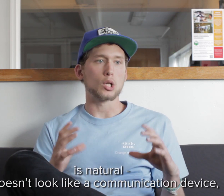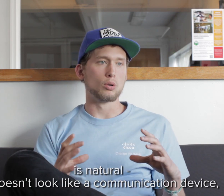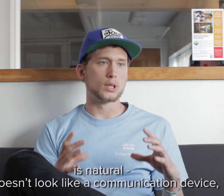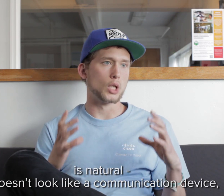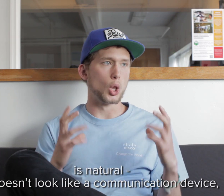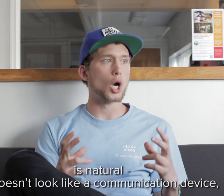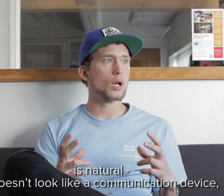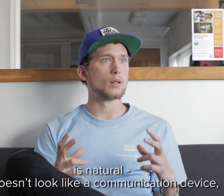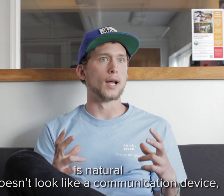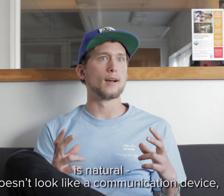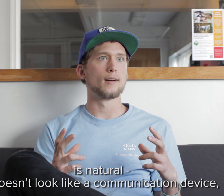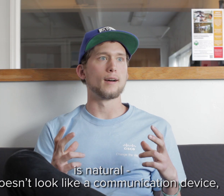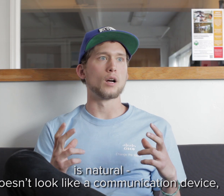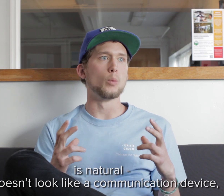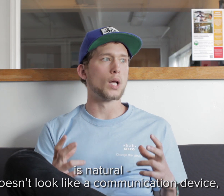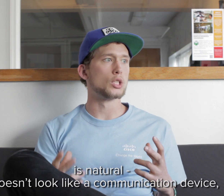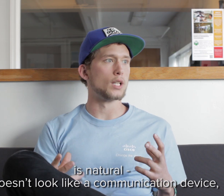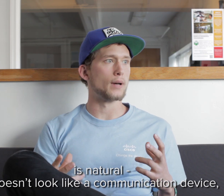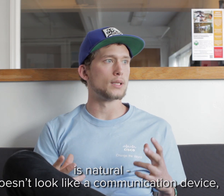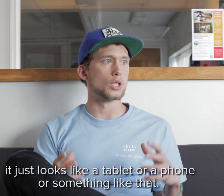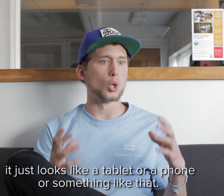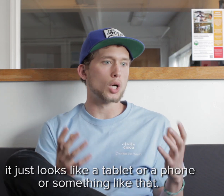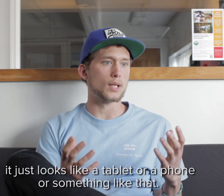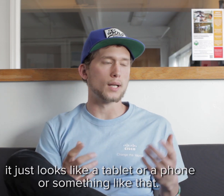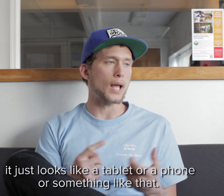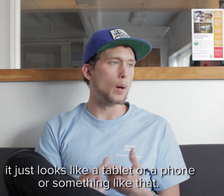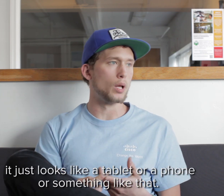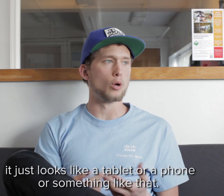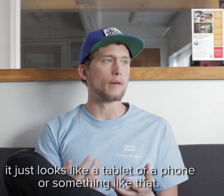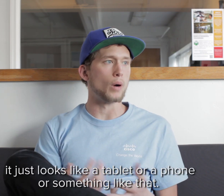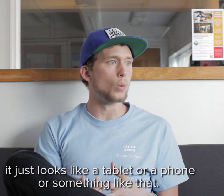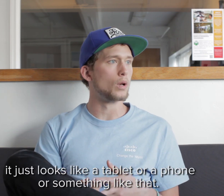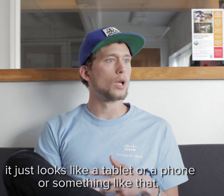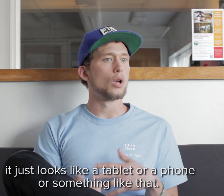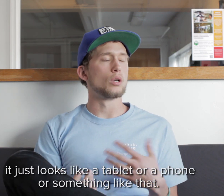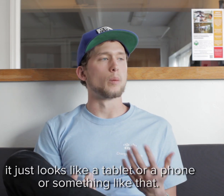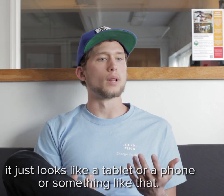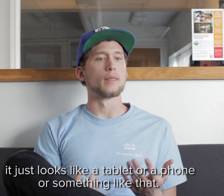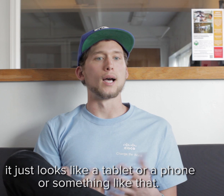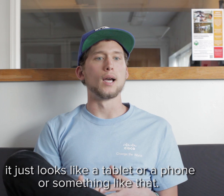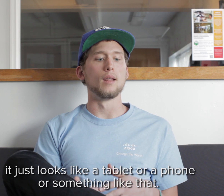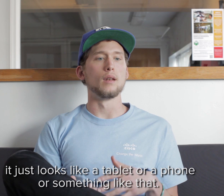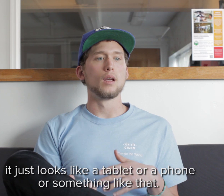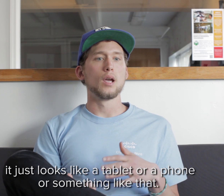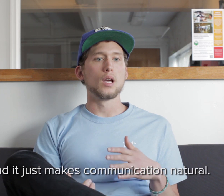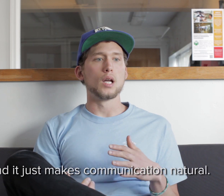natural. It doesn't look like a communication device. just looks like a tablet or a phone or something like that. And it